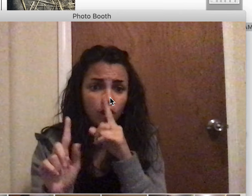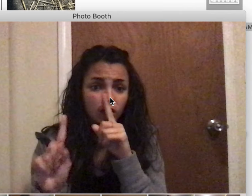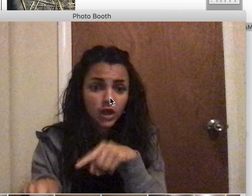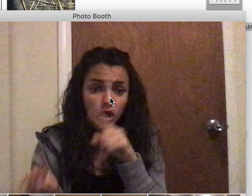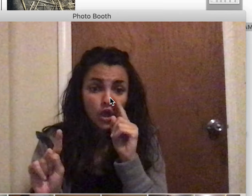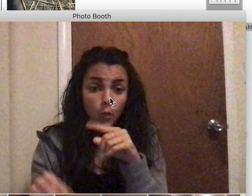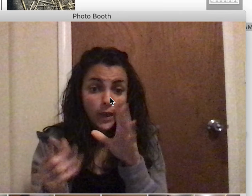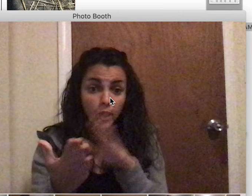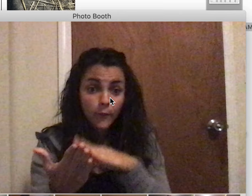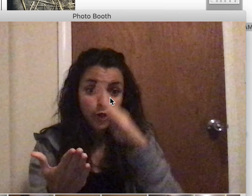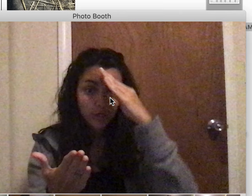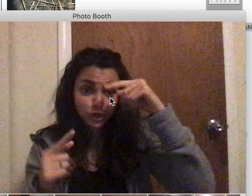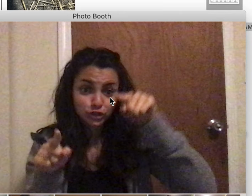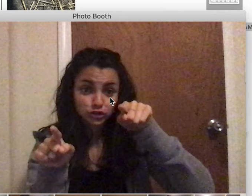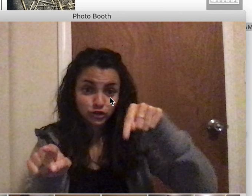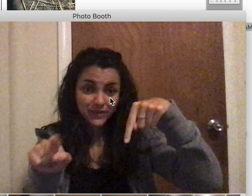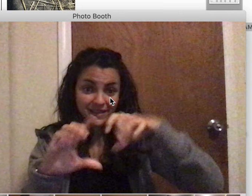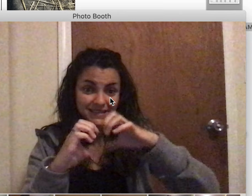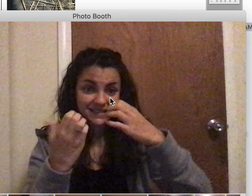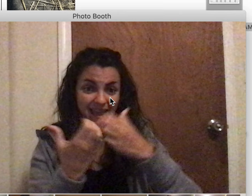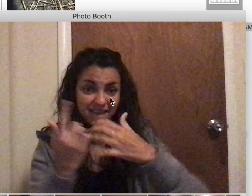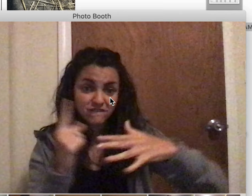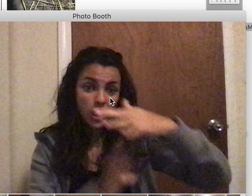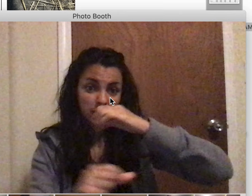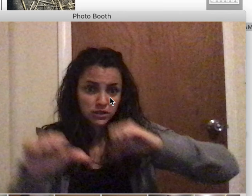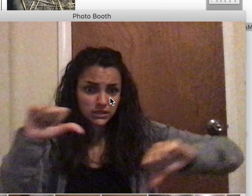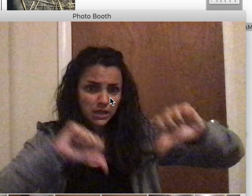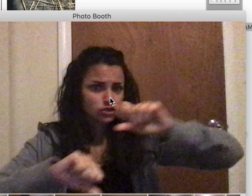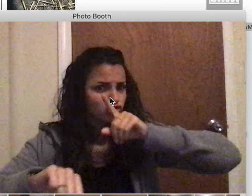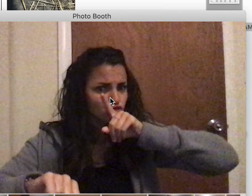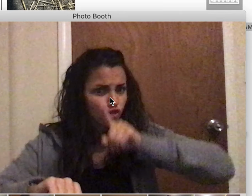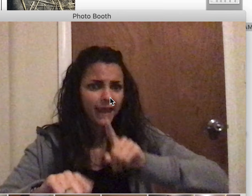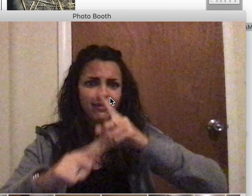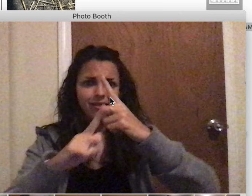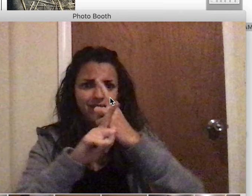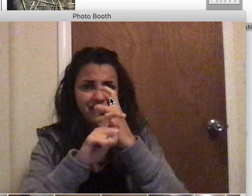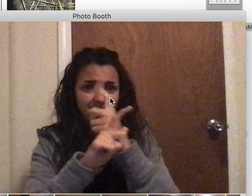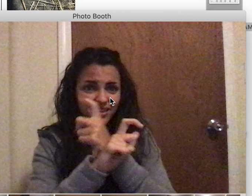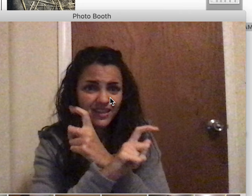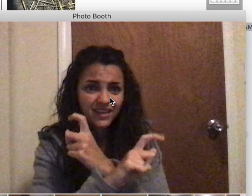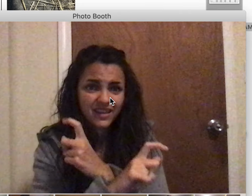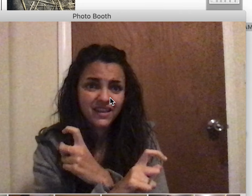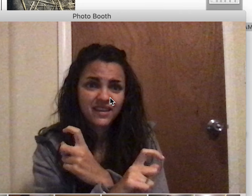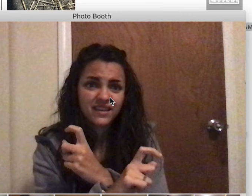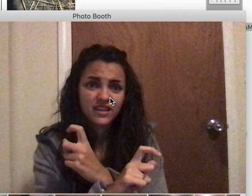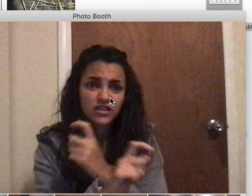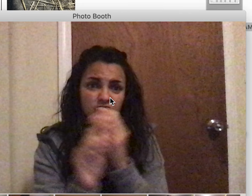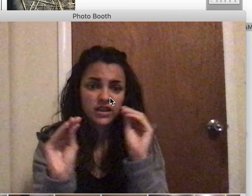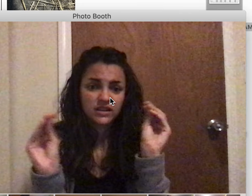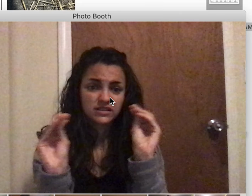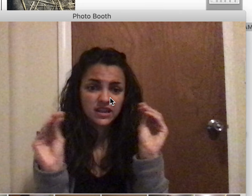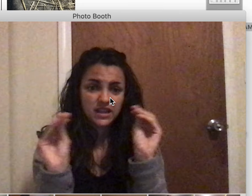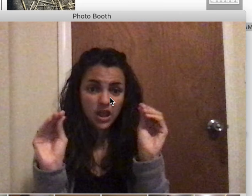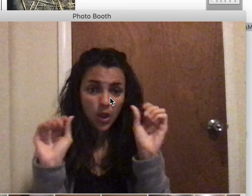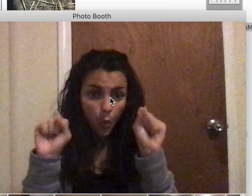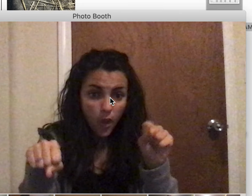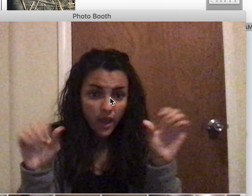environmental science is very complex. There is nothing that we can do that is going to be